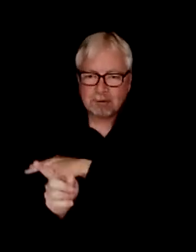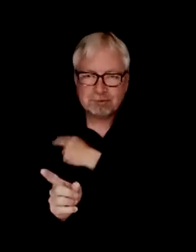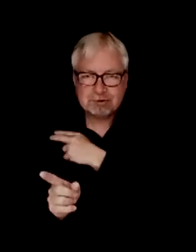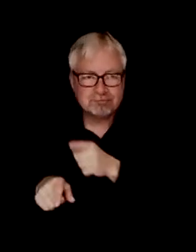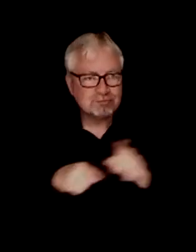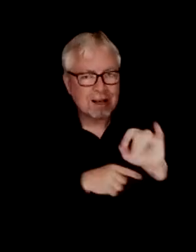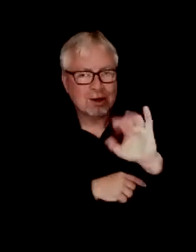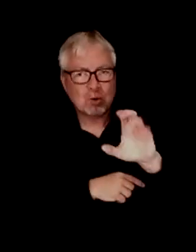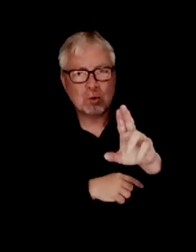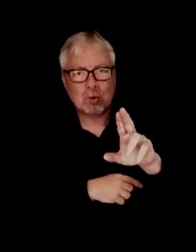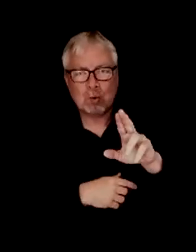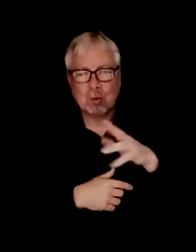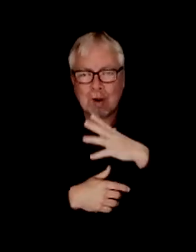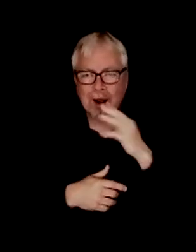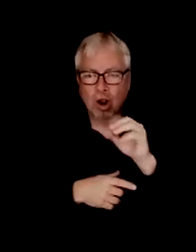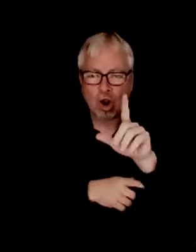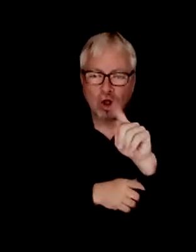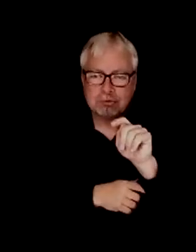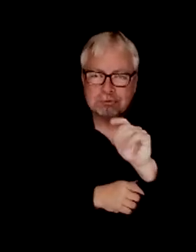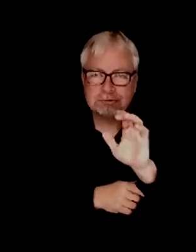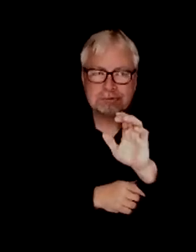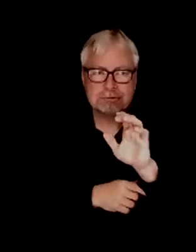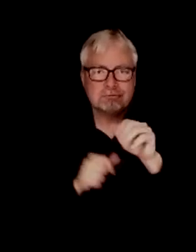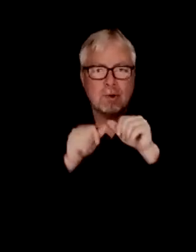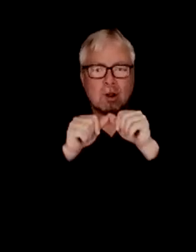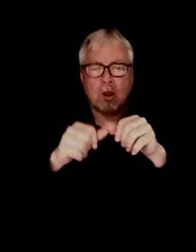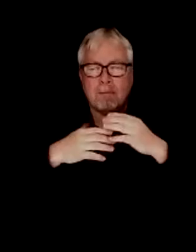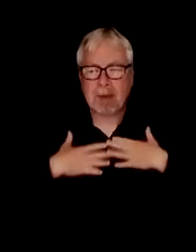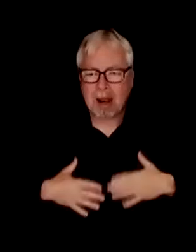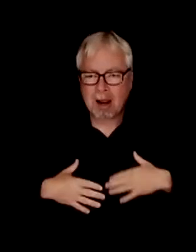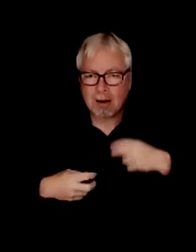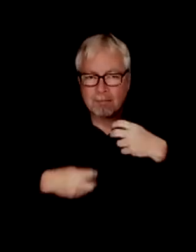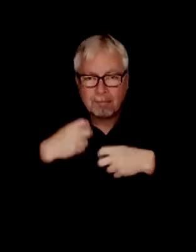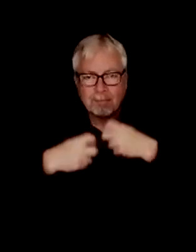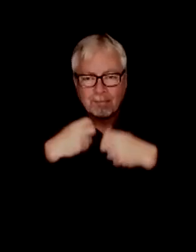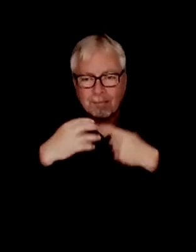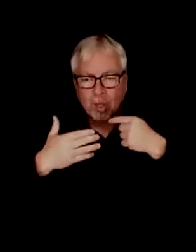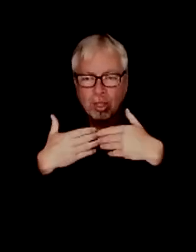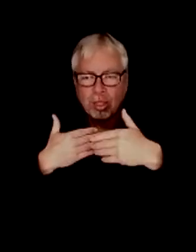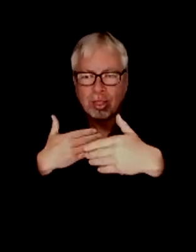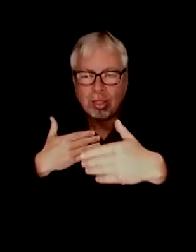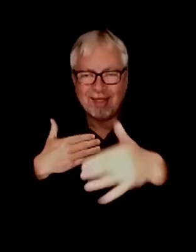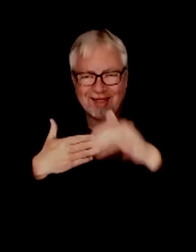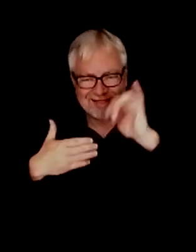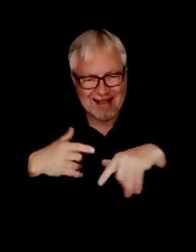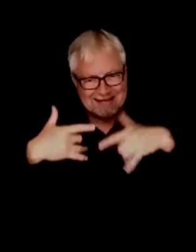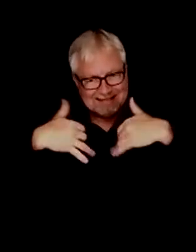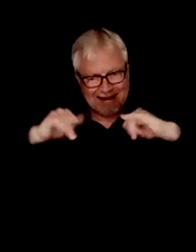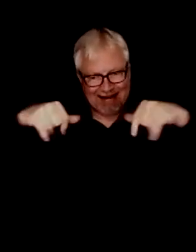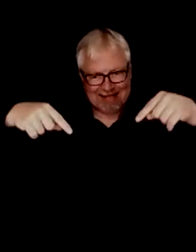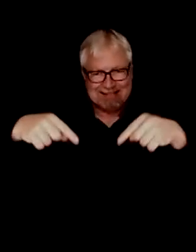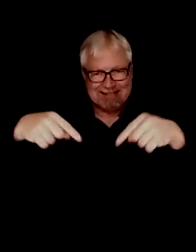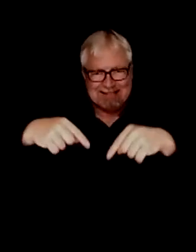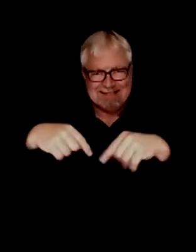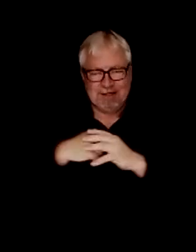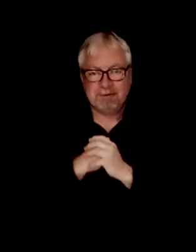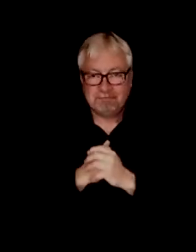unknown implications for their future health. Each death from COVID-19 has been a profound